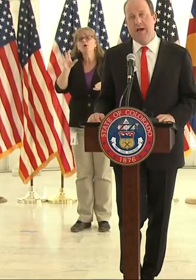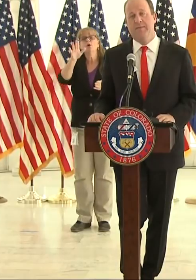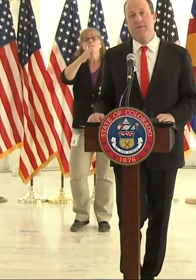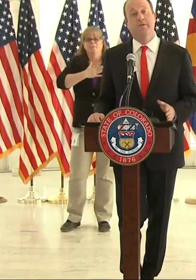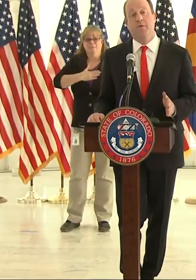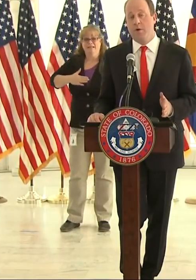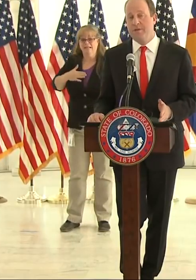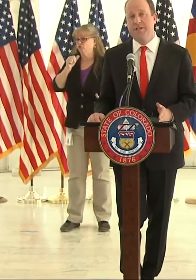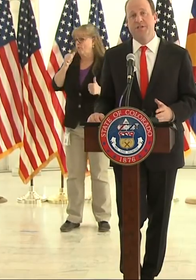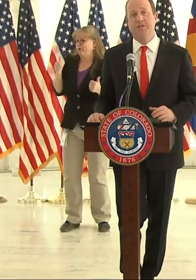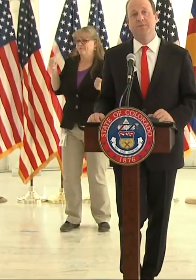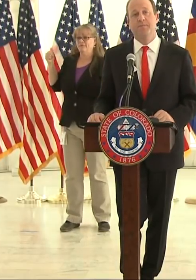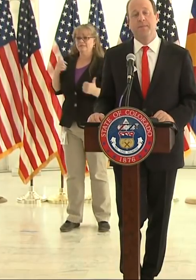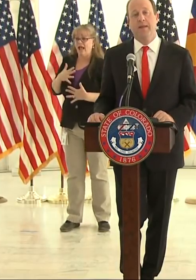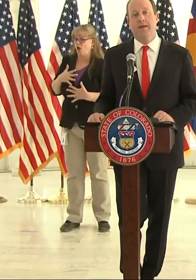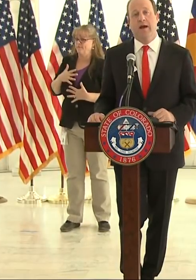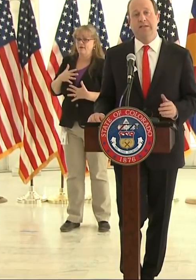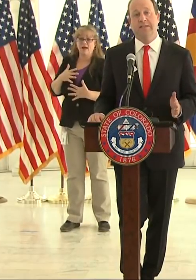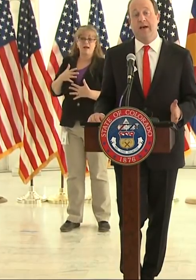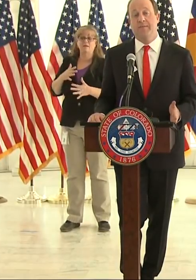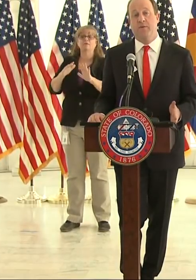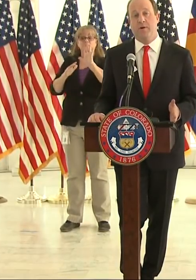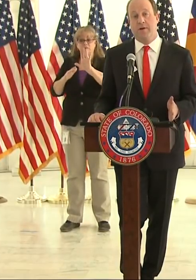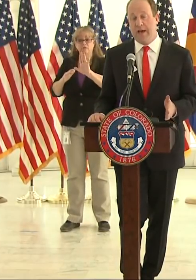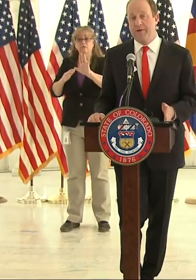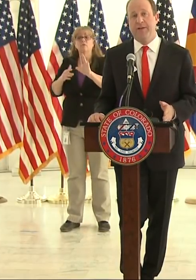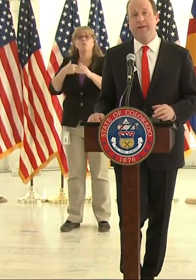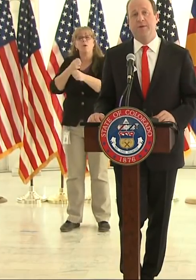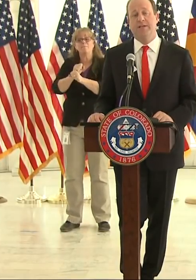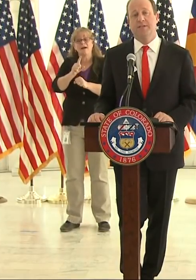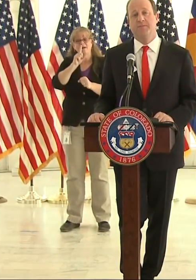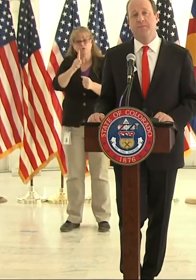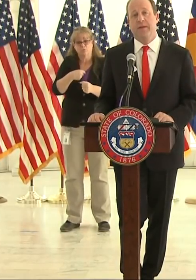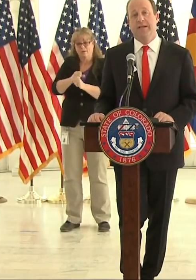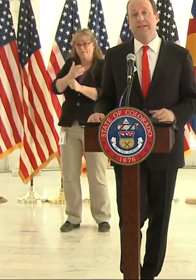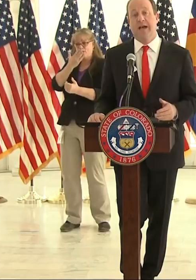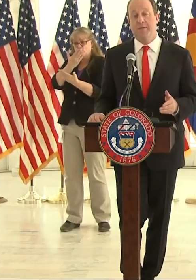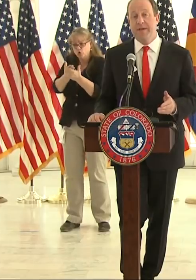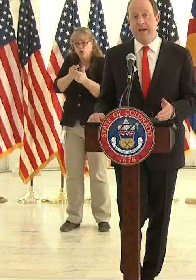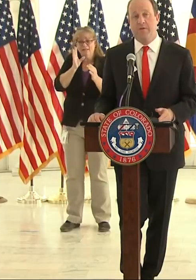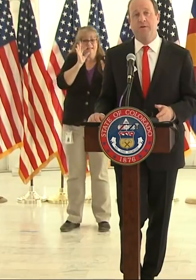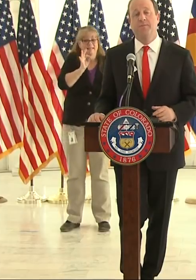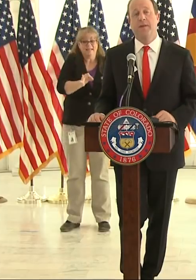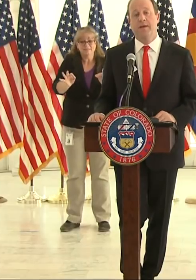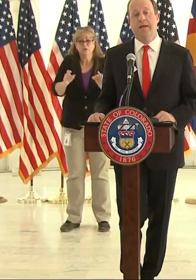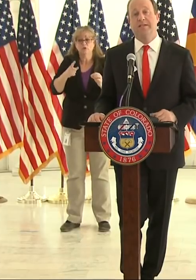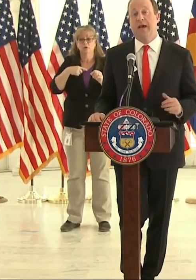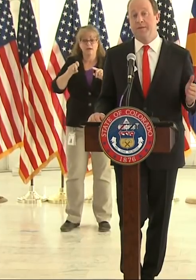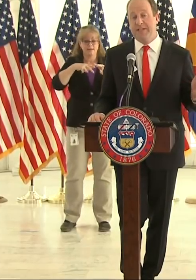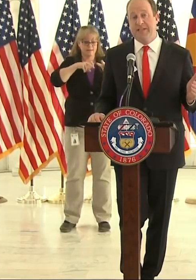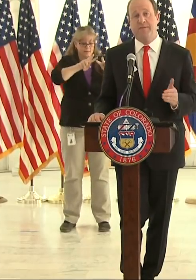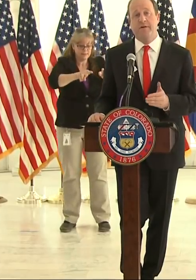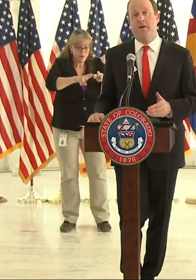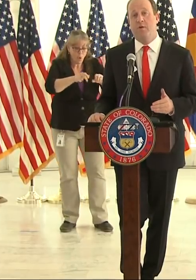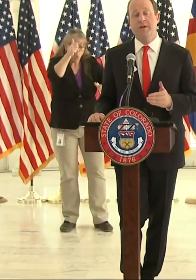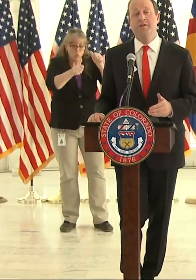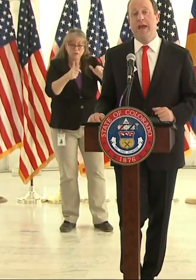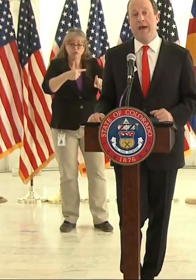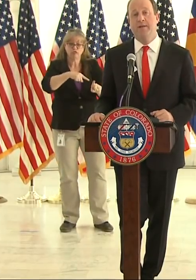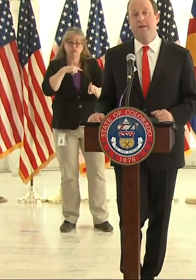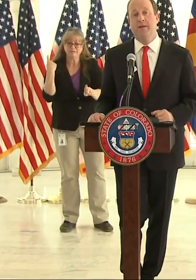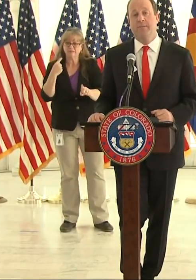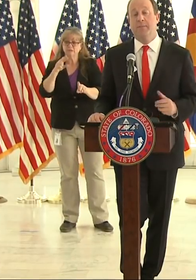It's a time for informed decisions. It's a time for calculated risks. It's a time to be careful. It's a time to be safer at